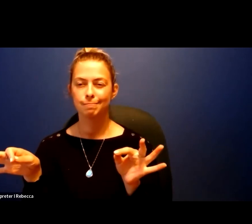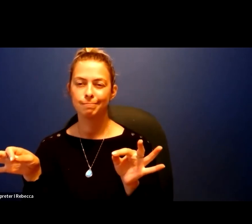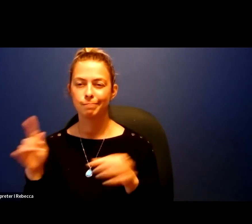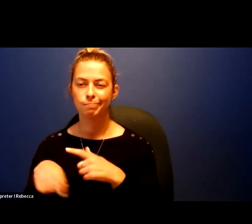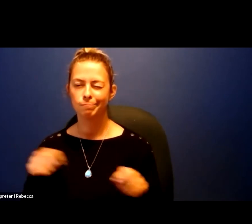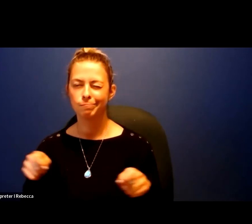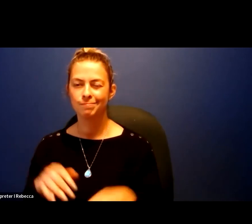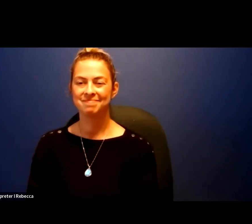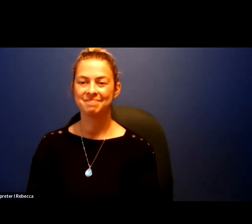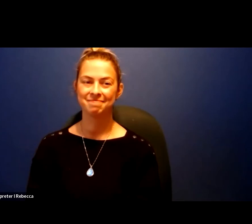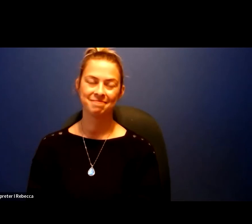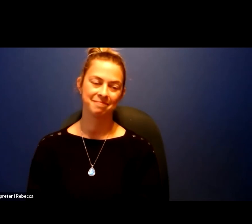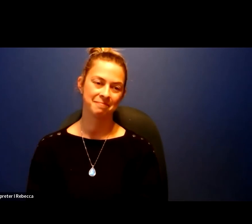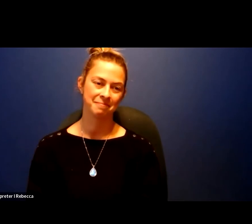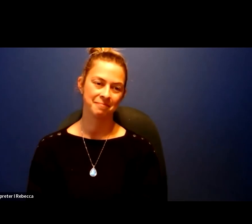today.